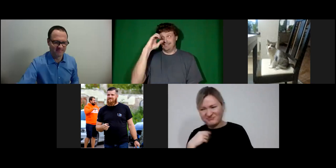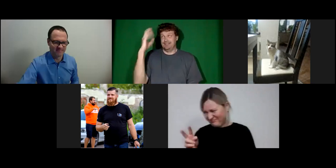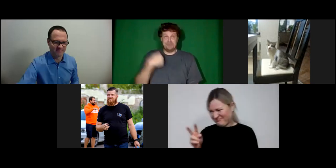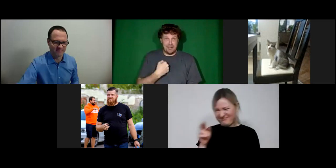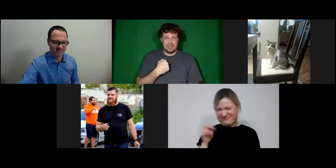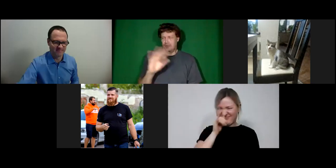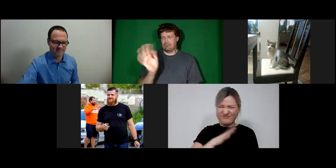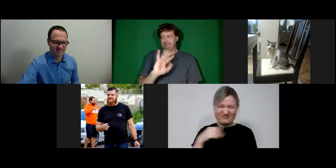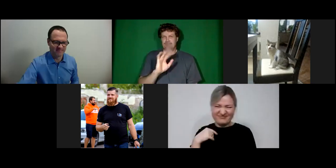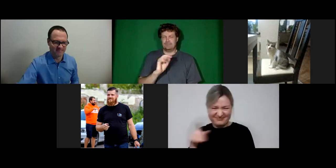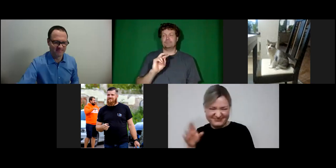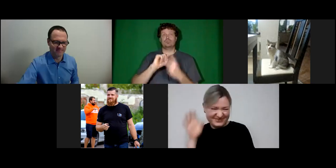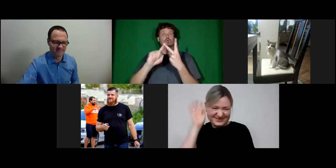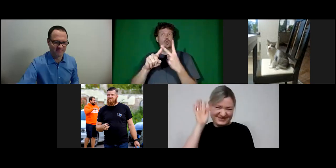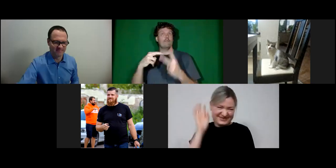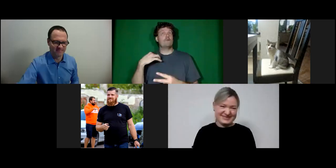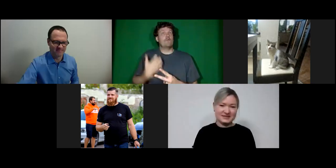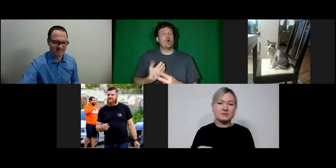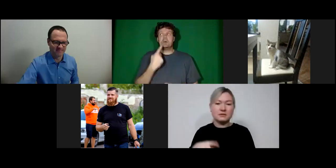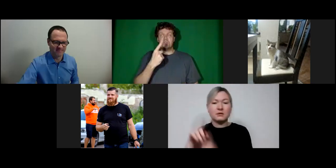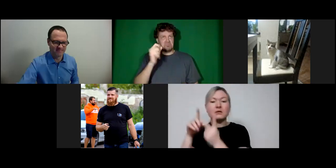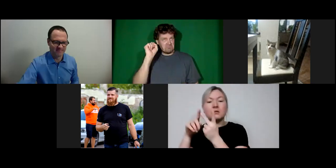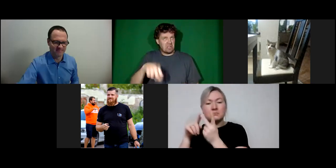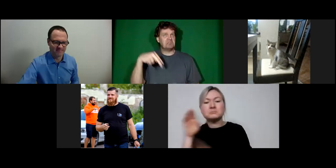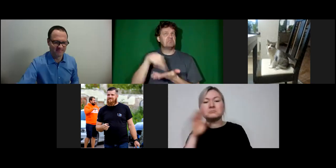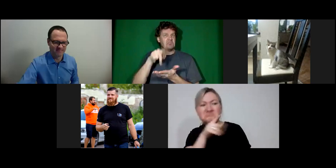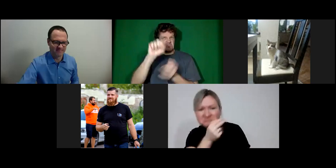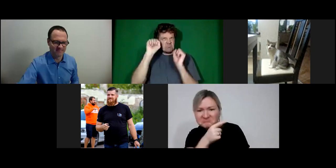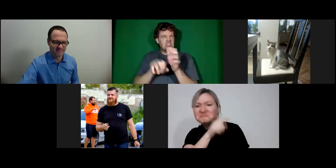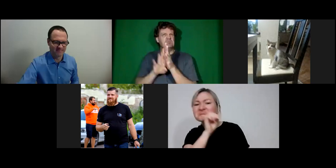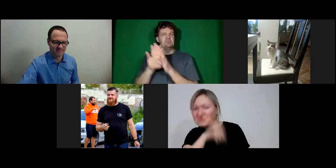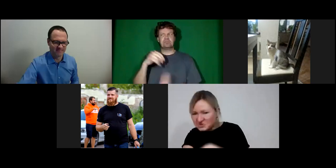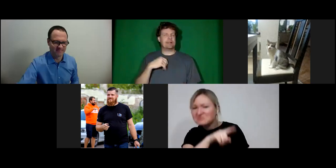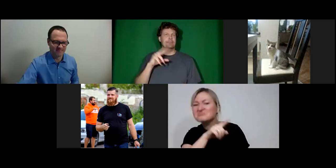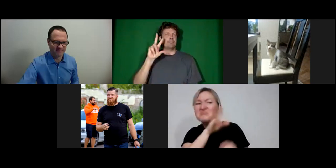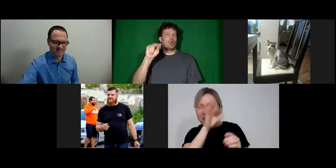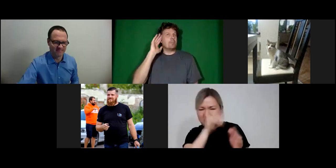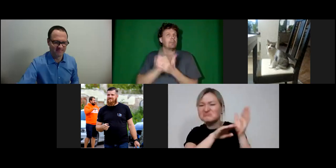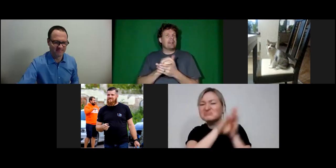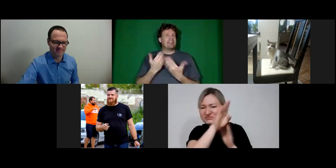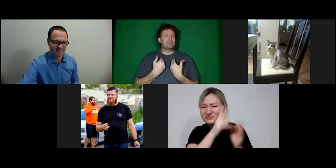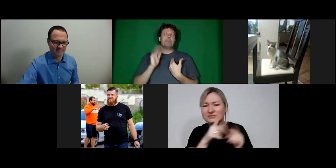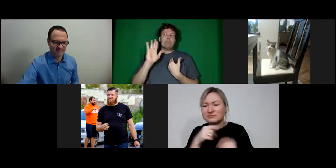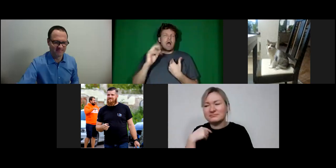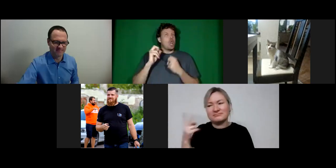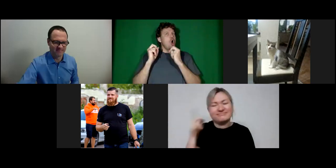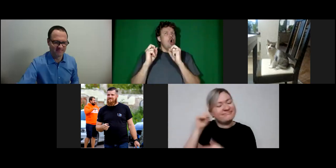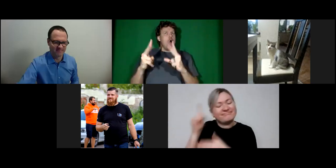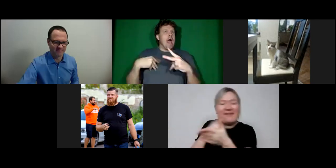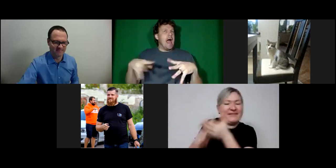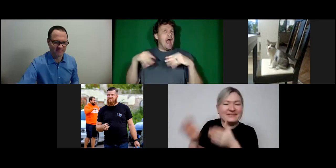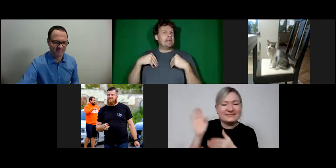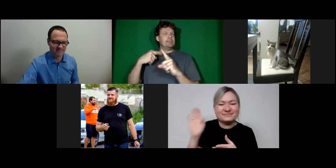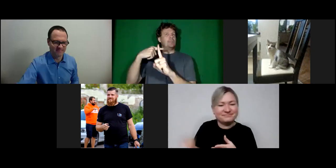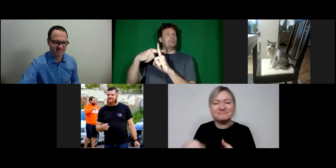danced with me, and they told me I was good. And I said, no. The second woman said, yeah, you can develop your dance skills.